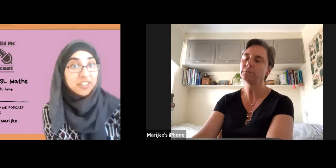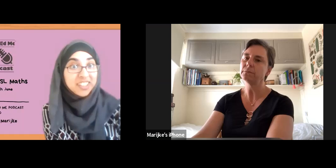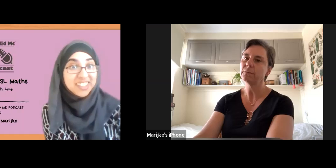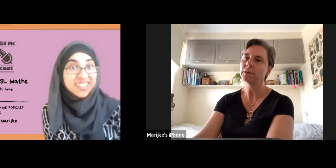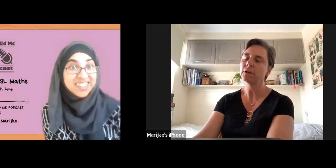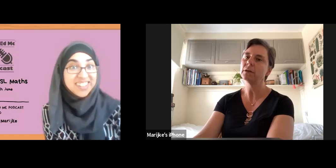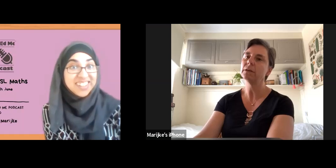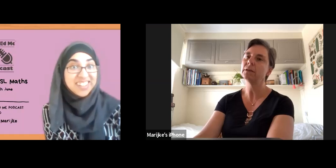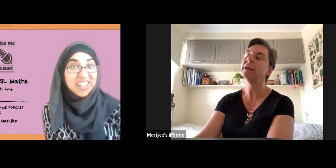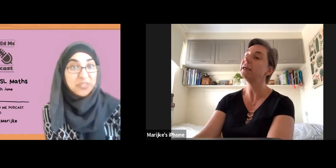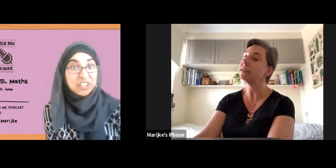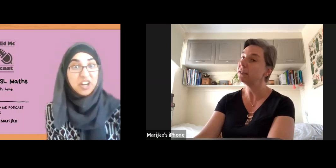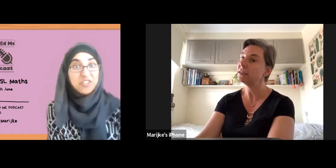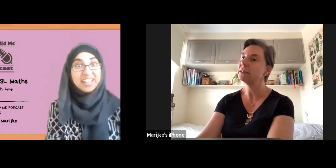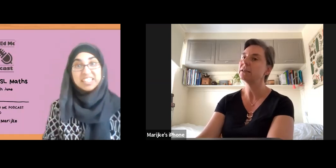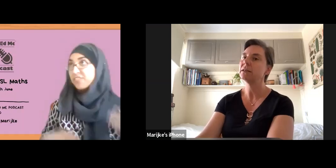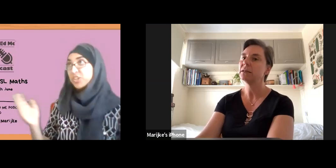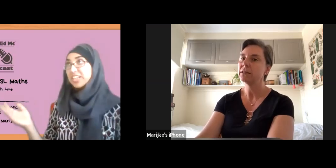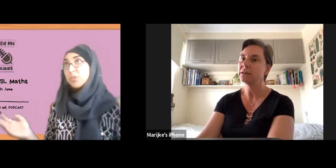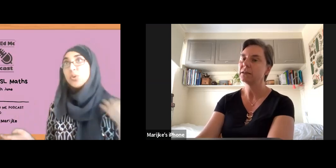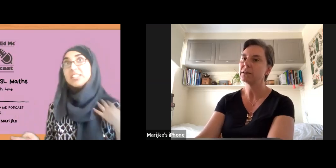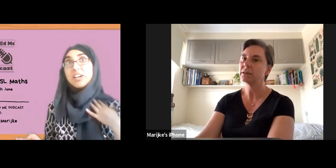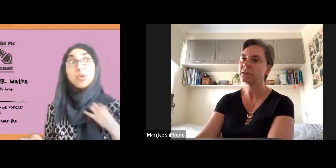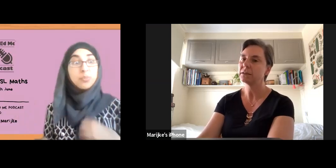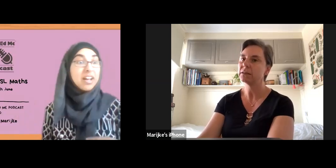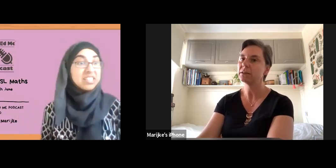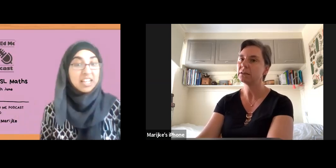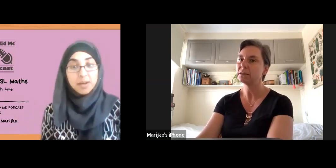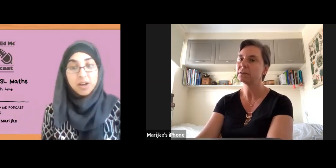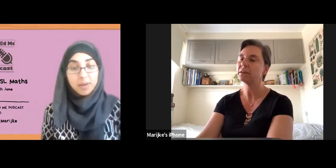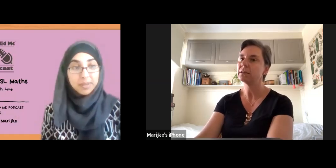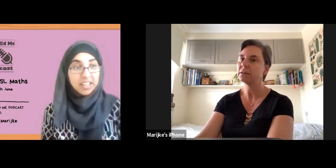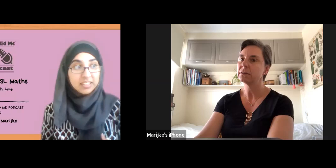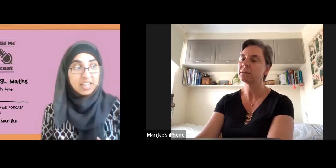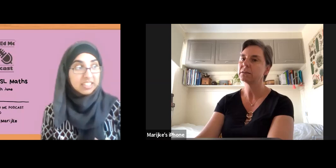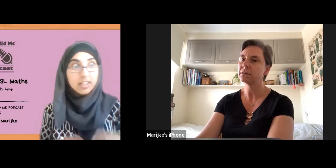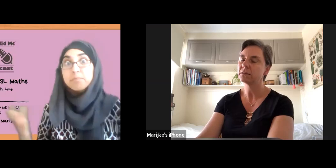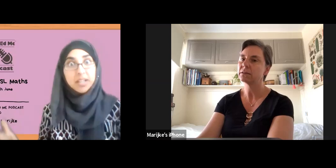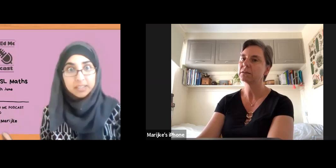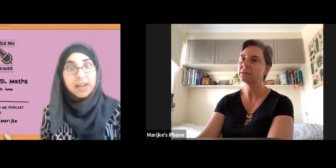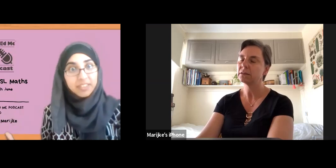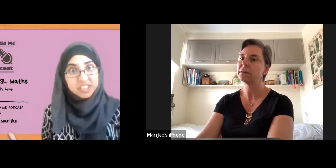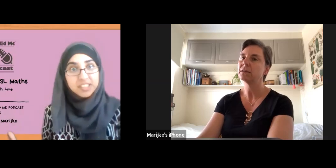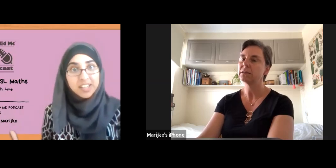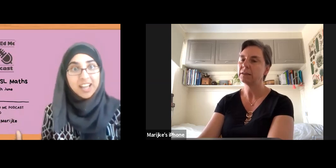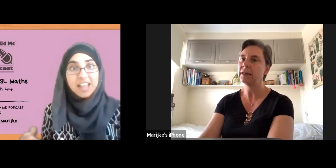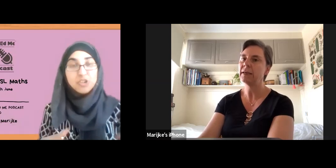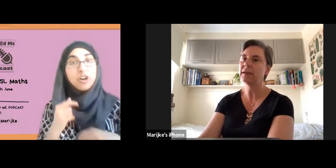dictionary. Yeah. You go, right, let's have a look at all the words that come up in number in maths. And you go through